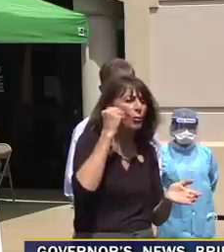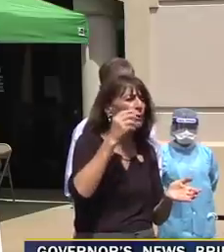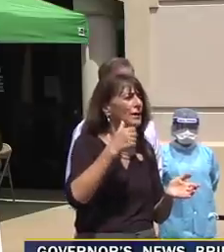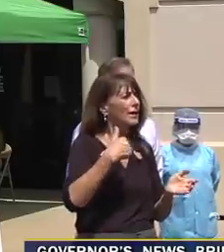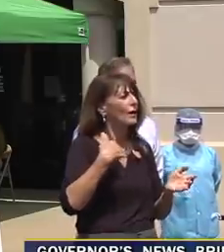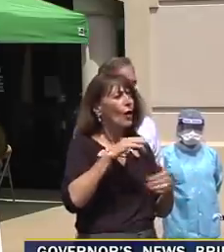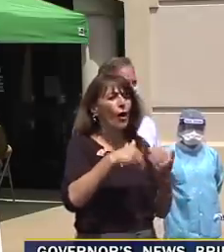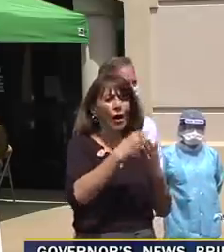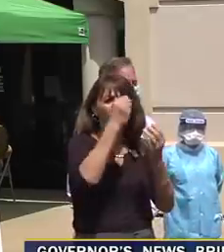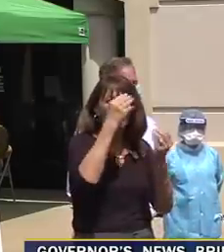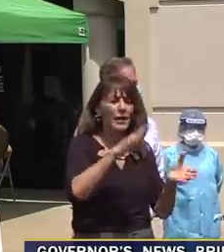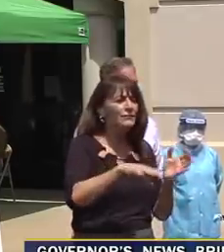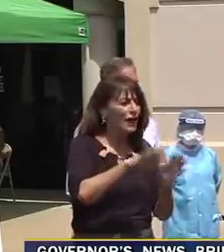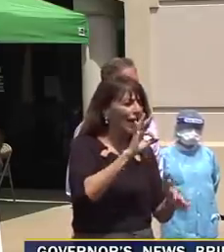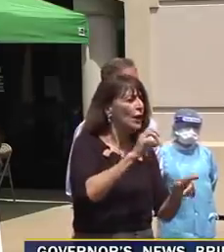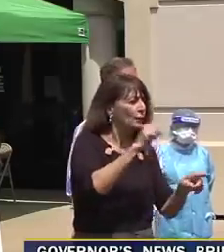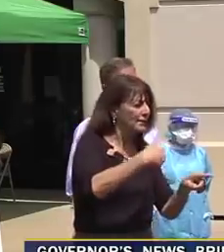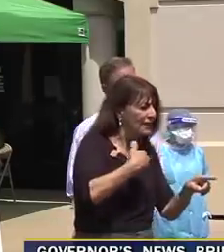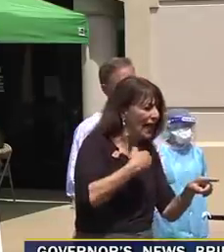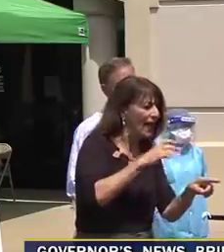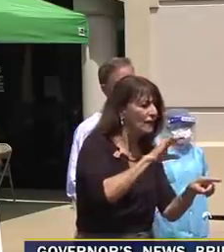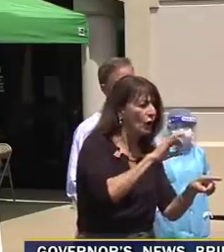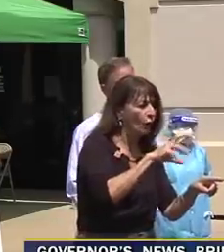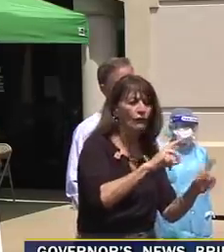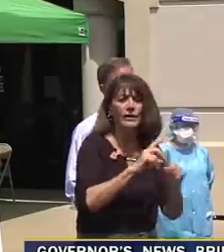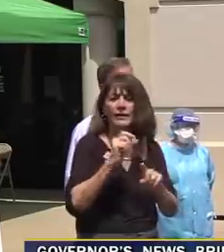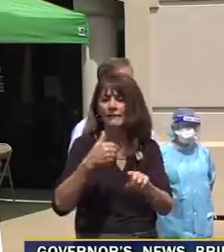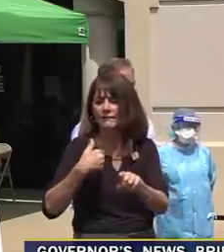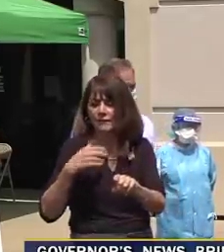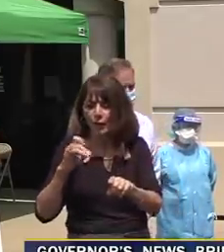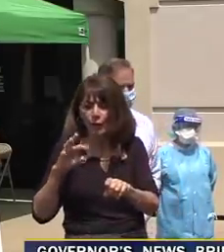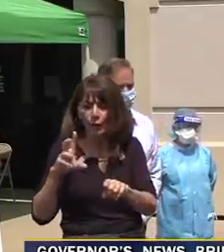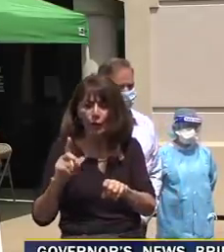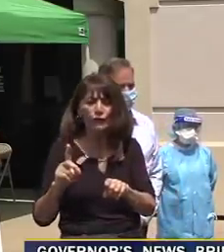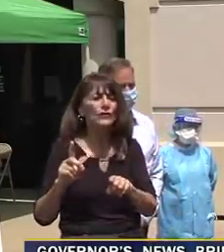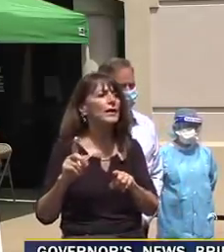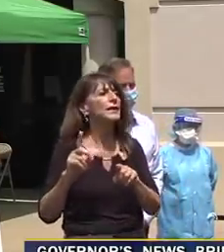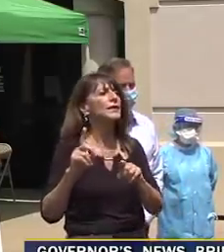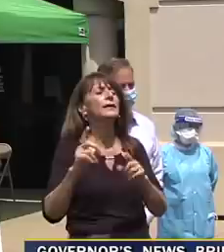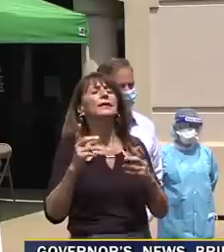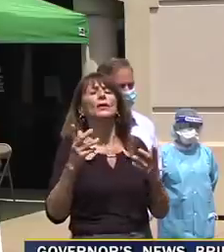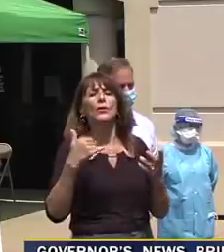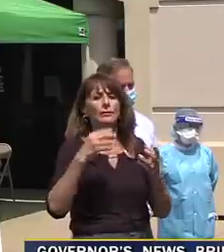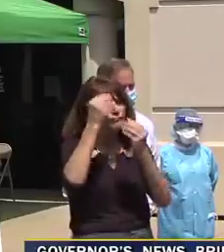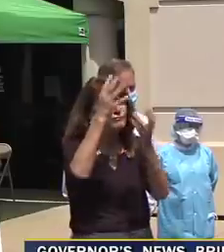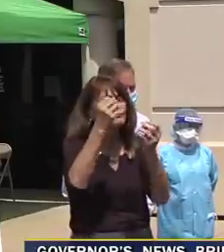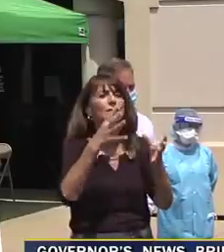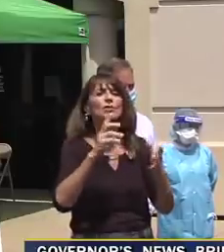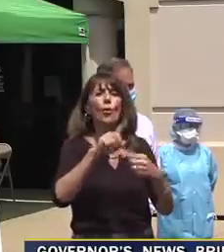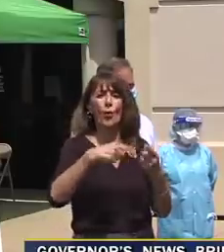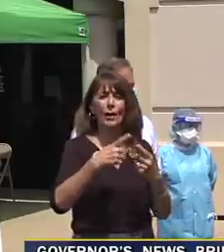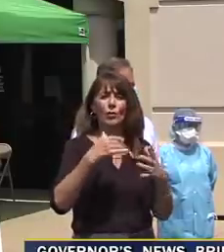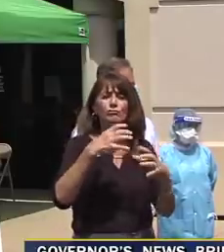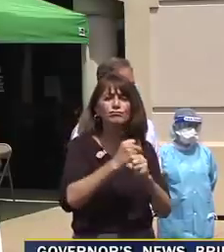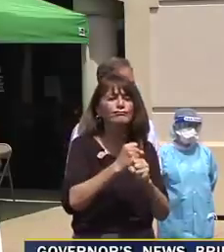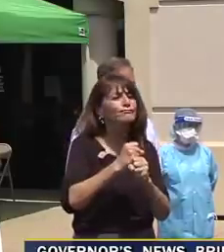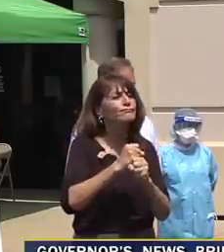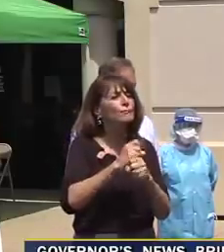in our data package every Thursday, so we'll have an update on that in our package this afternoon. And